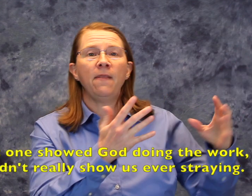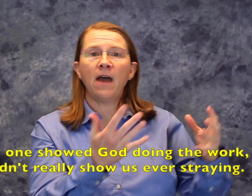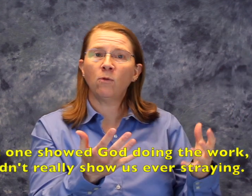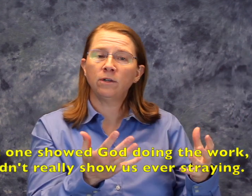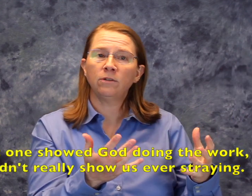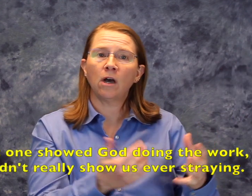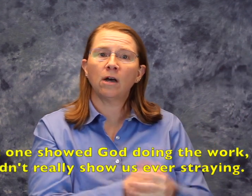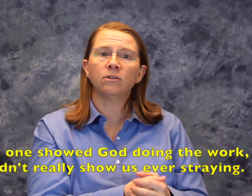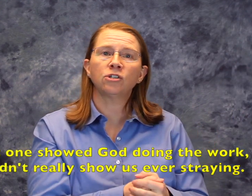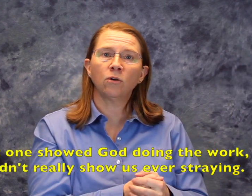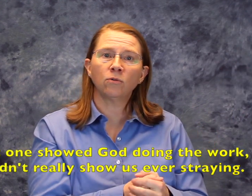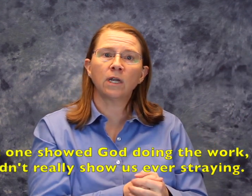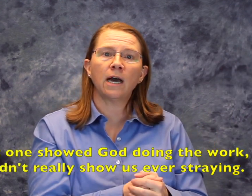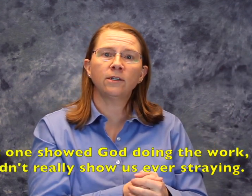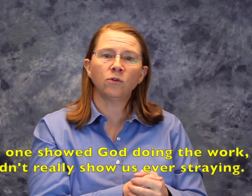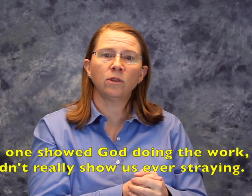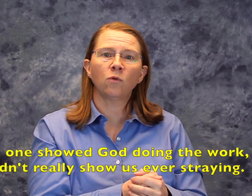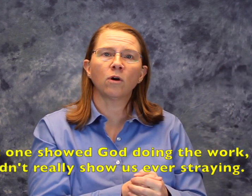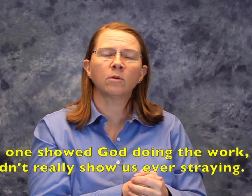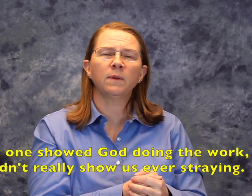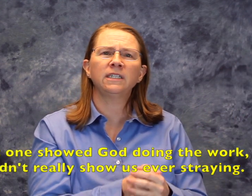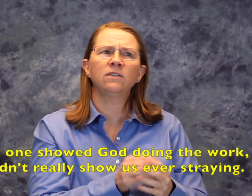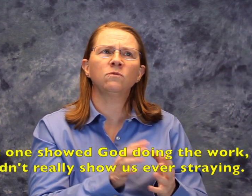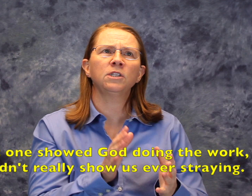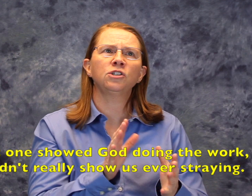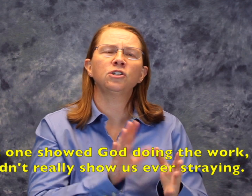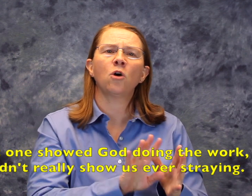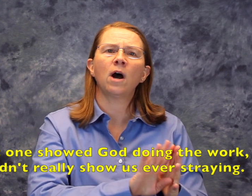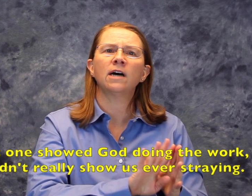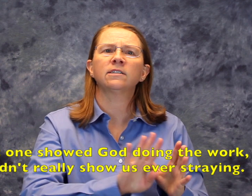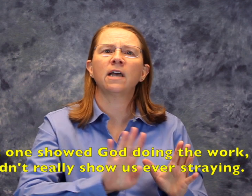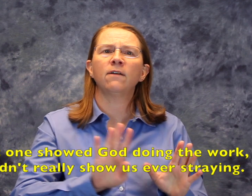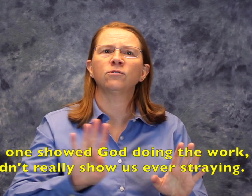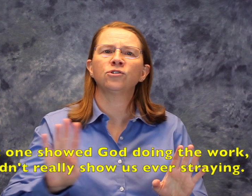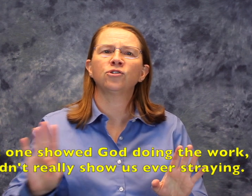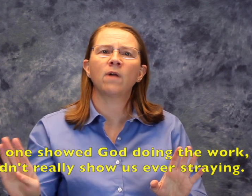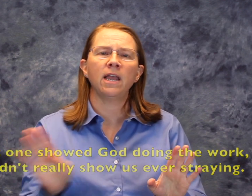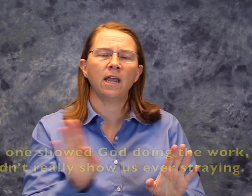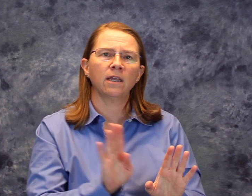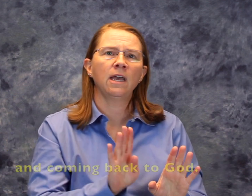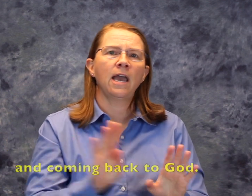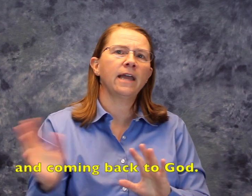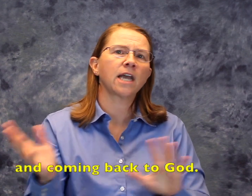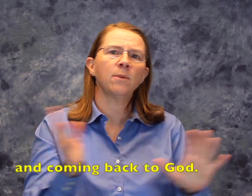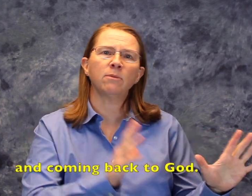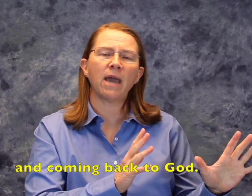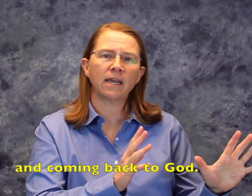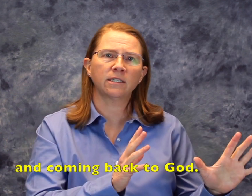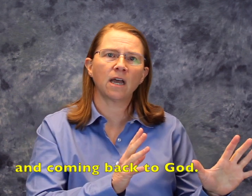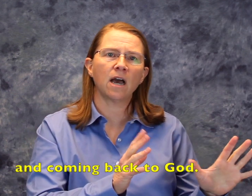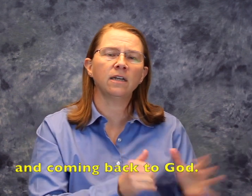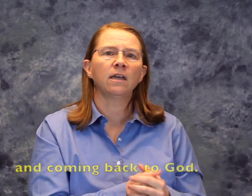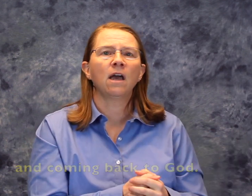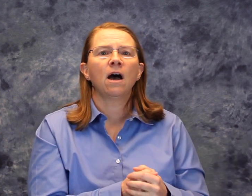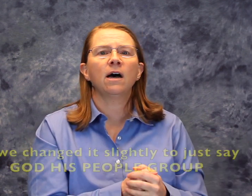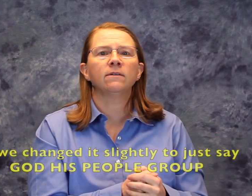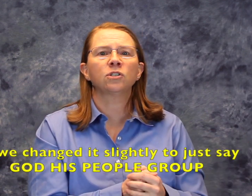that one showed God doing the work, but it didn't really show us ever straying and coming back to God. So